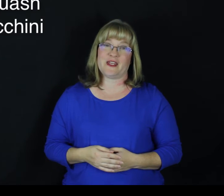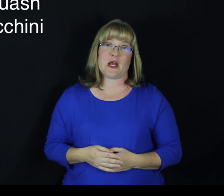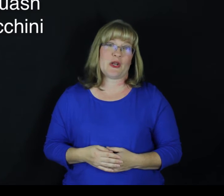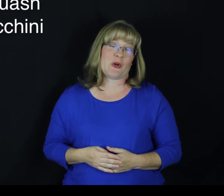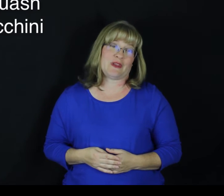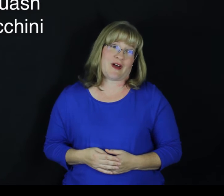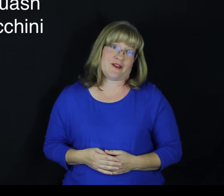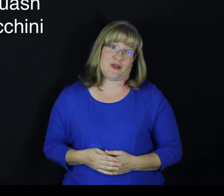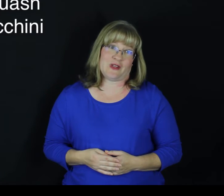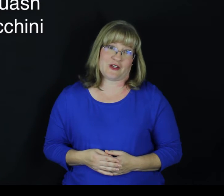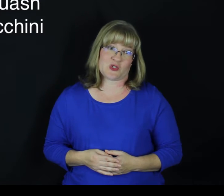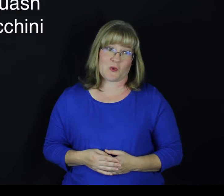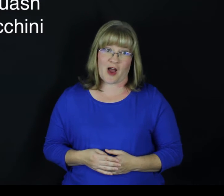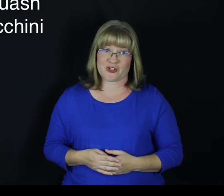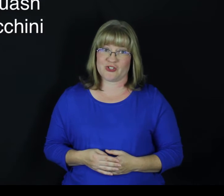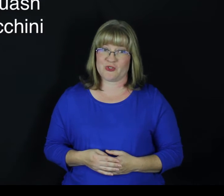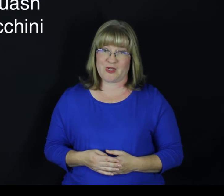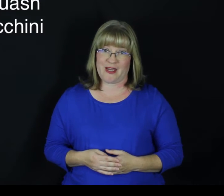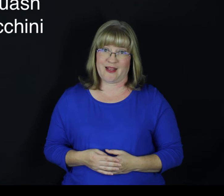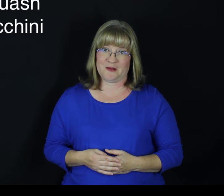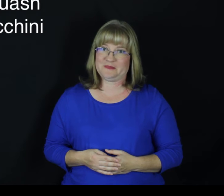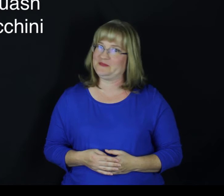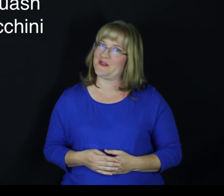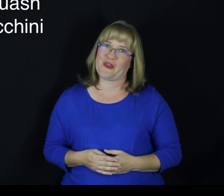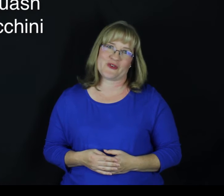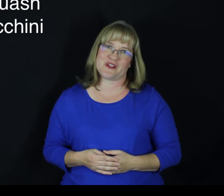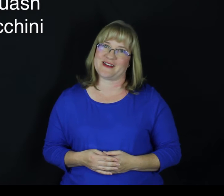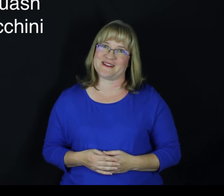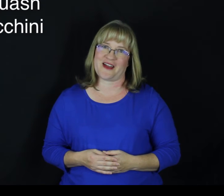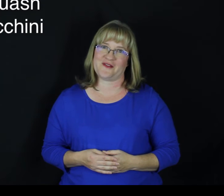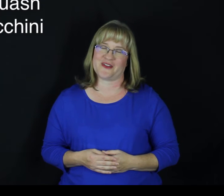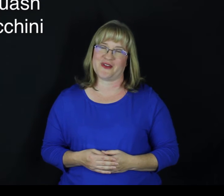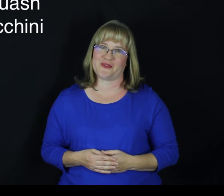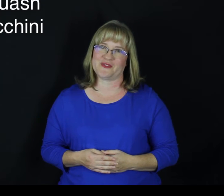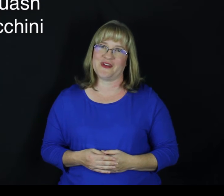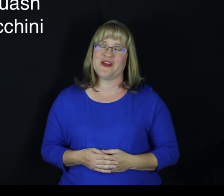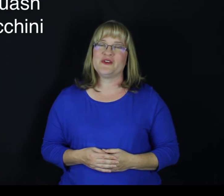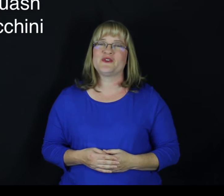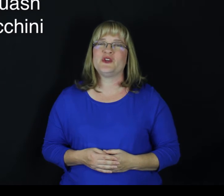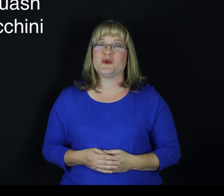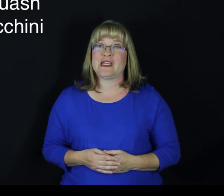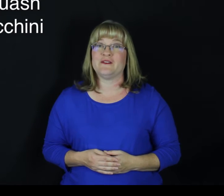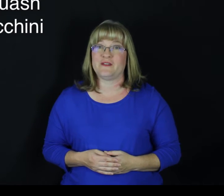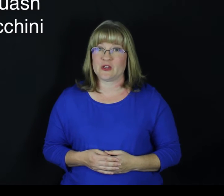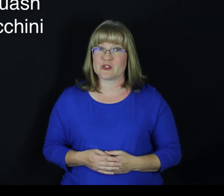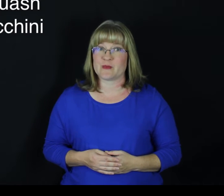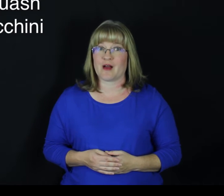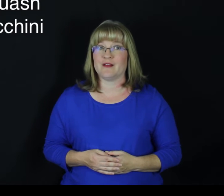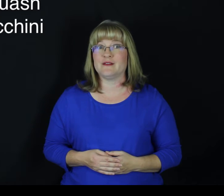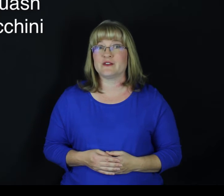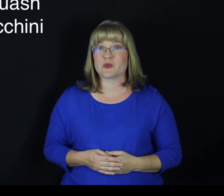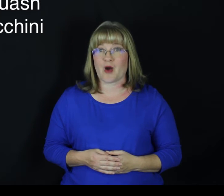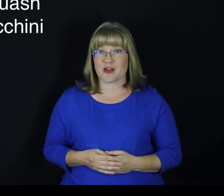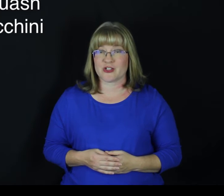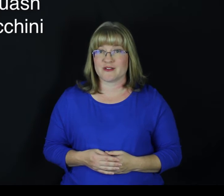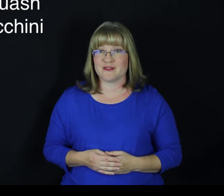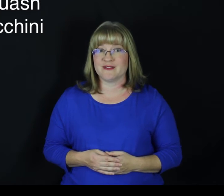Now, I know a lot of you like squash and zucchini. There's not a sign for those. So you would need to fingerspell squash